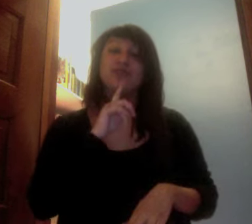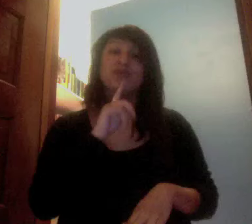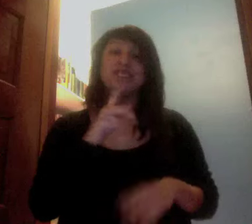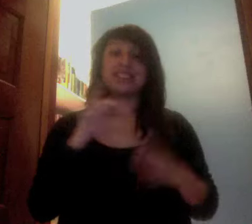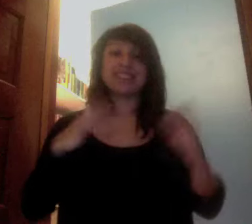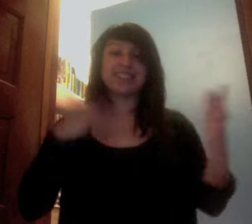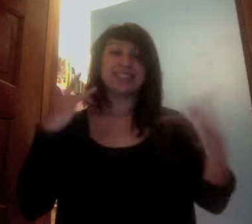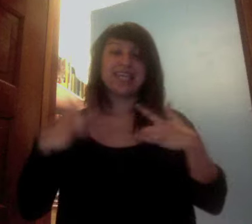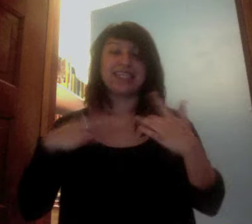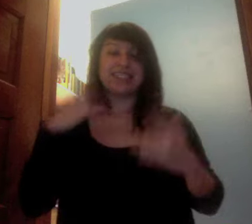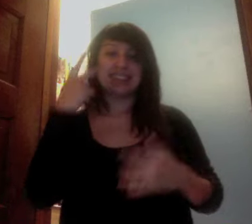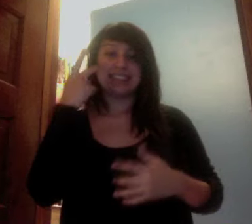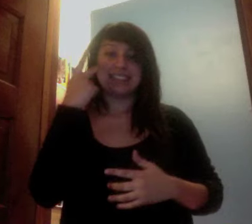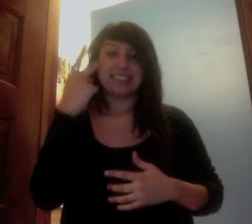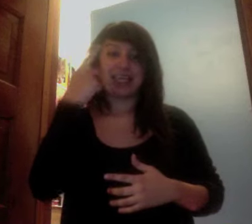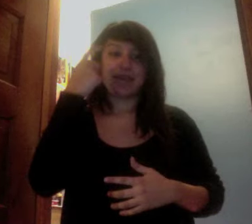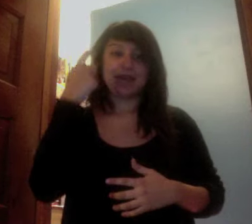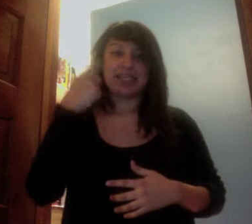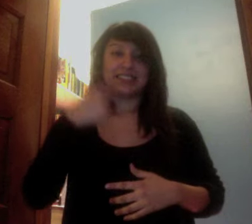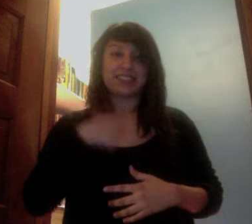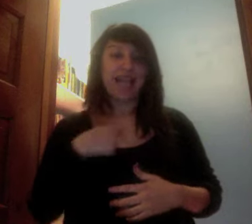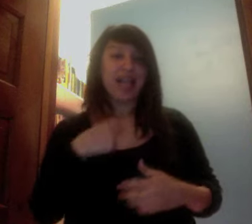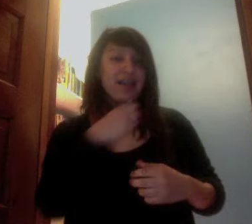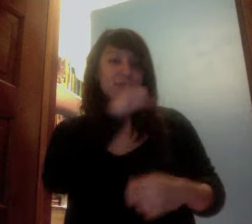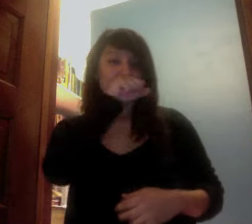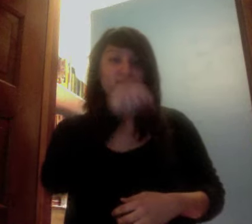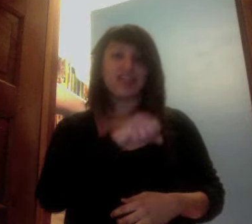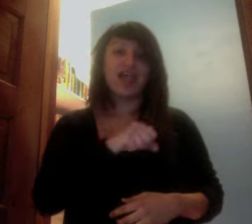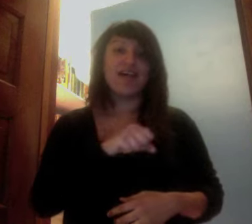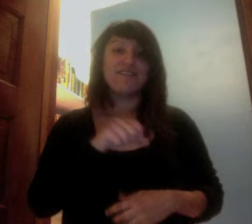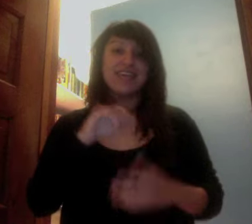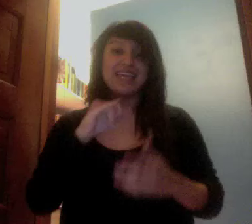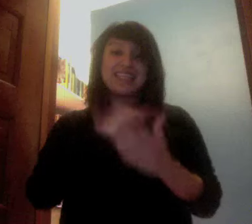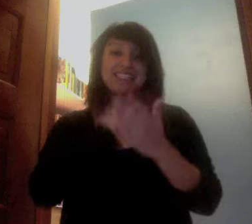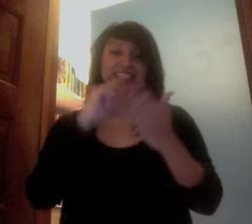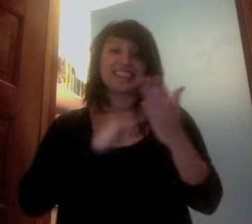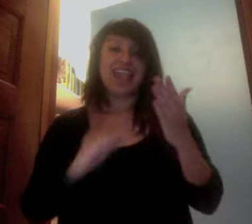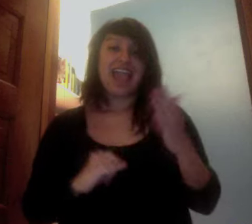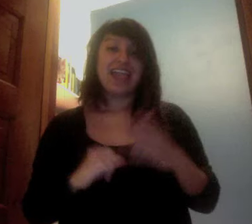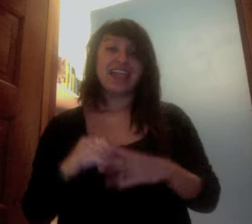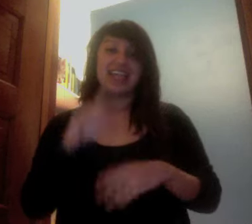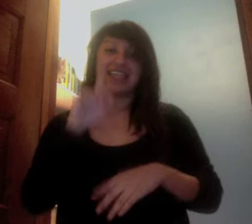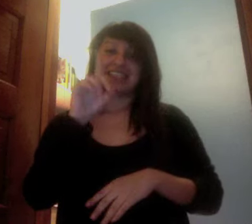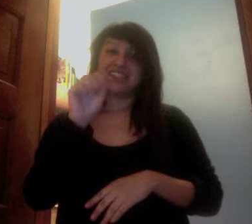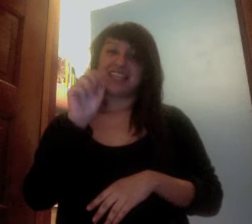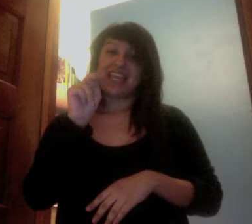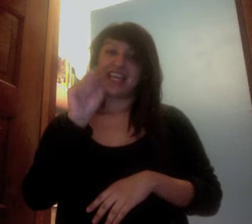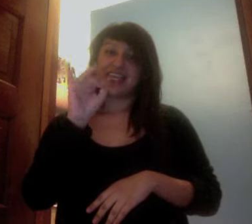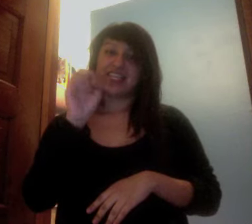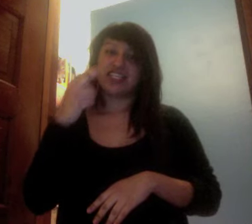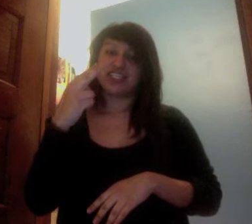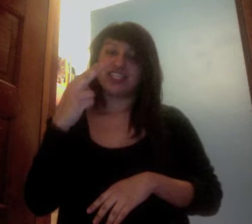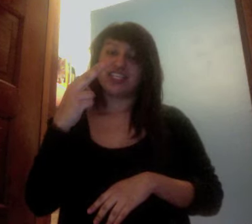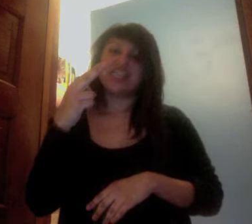love design. I love Danish design, specifically this sort of sleek, minimalist aesthetic